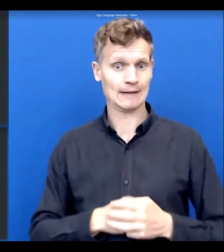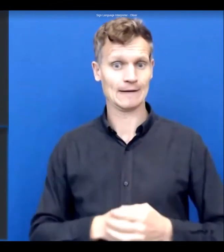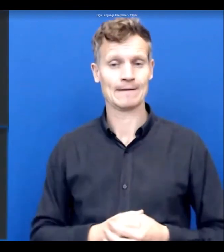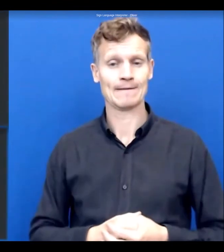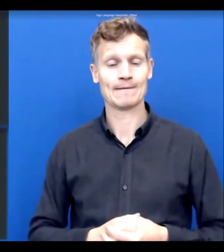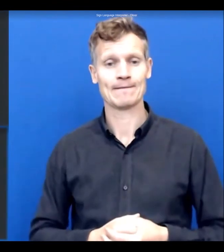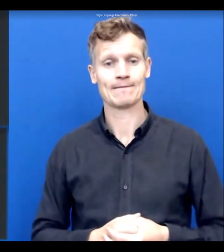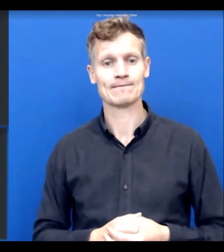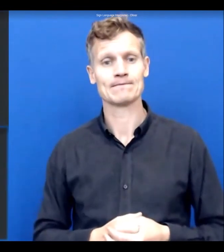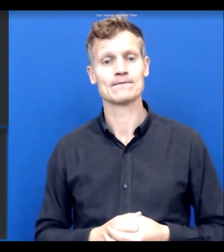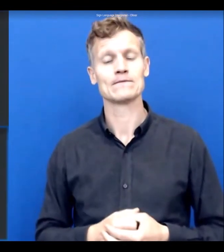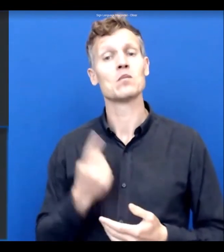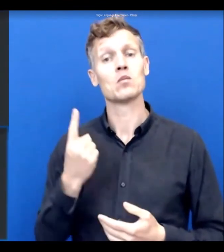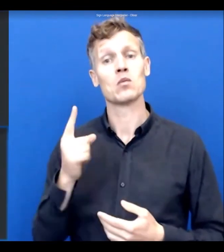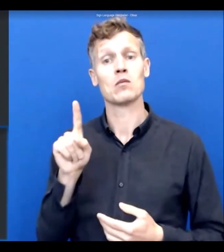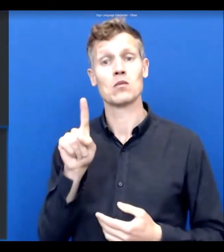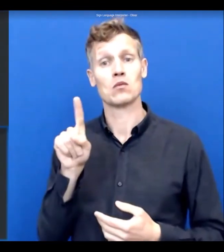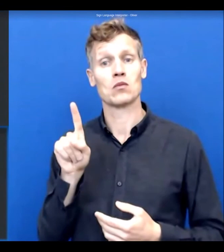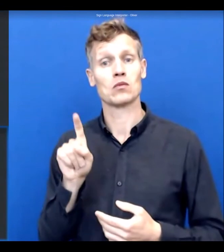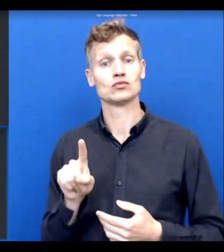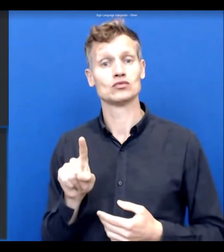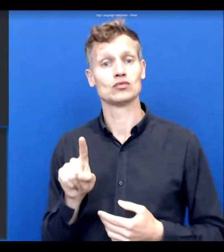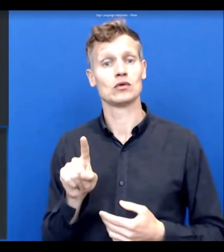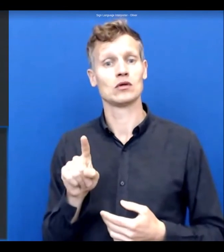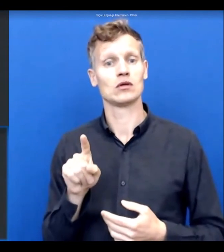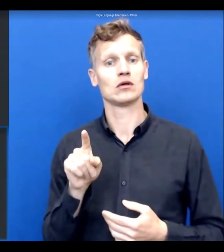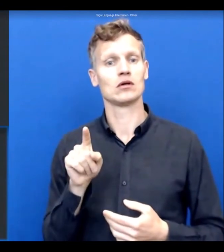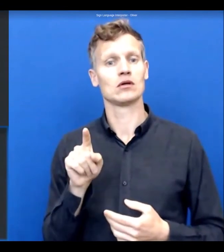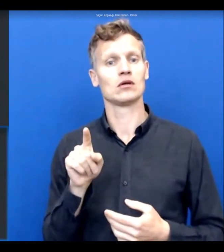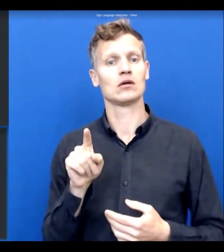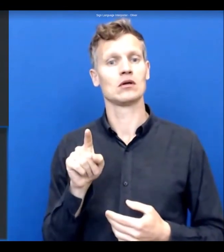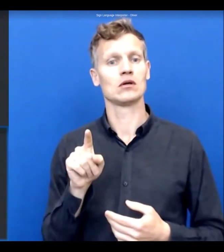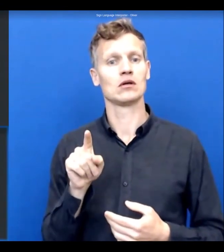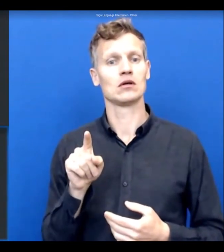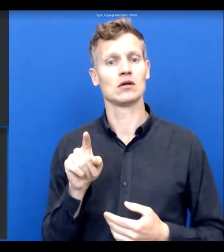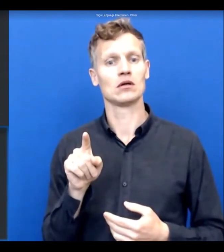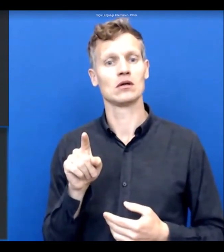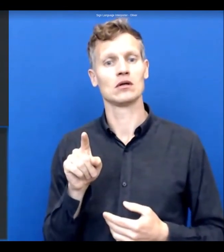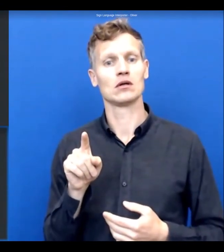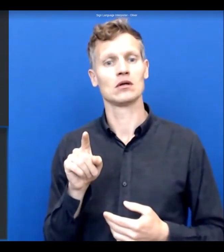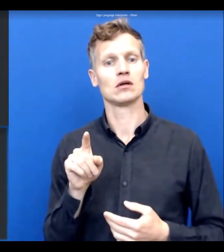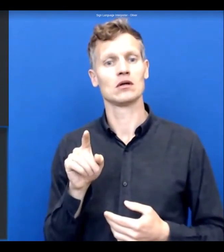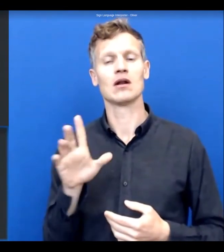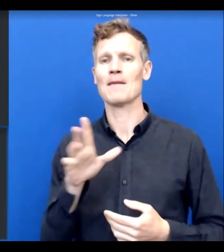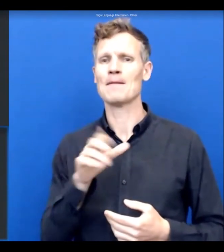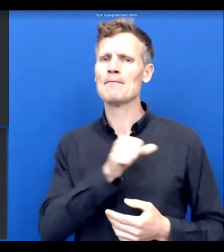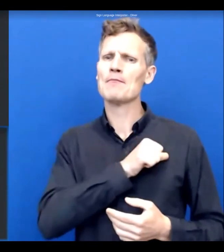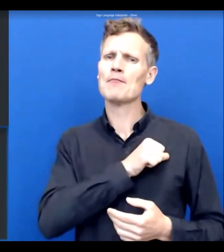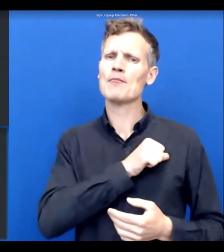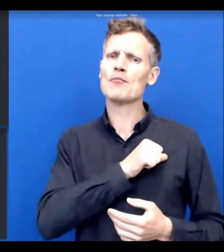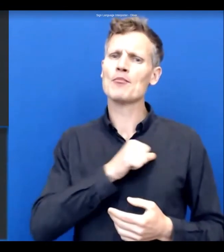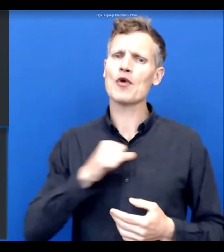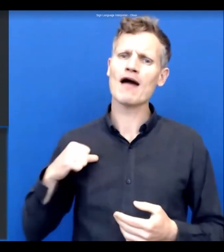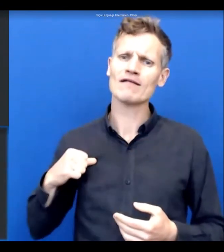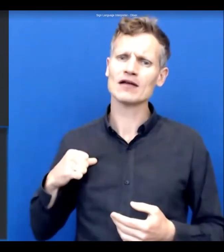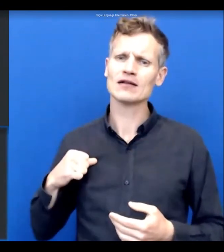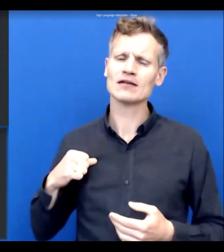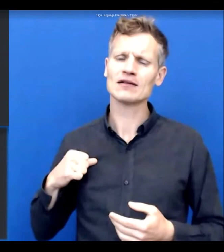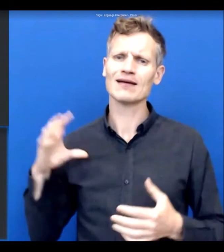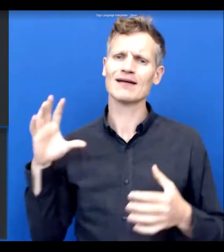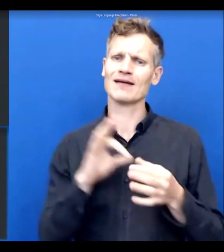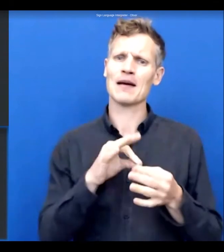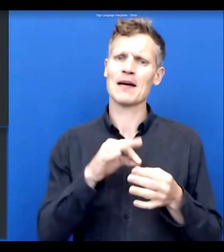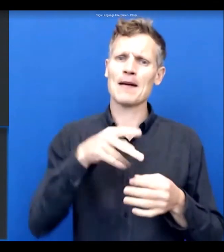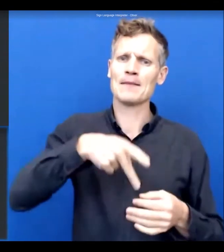One question is, good morning, can you talk me about the role of private actors in PPP model in